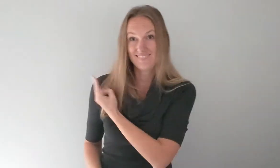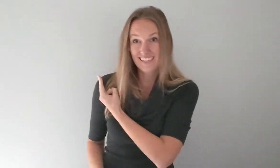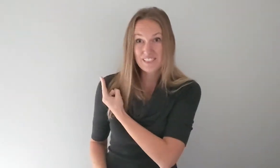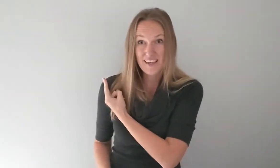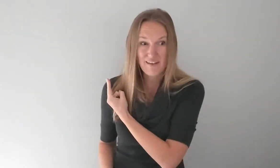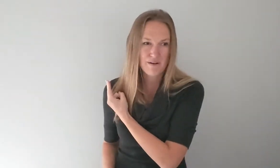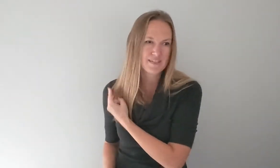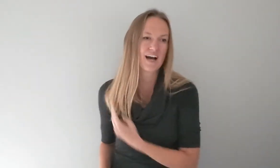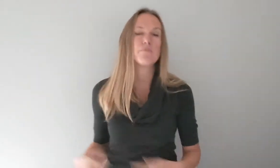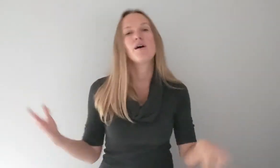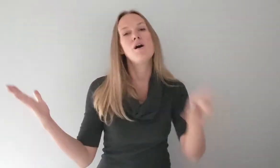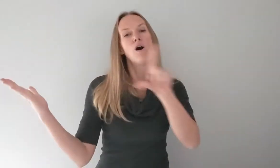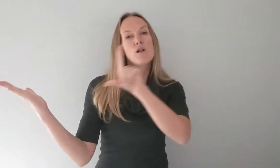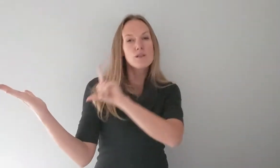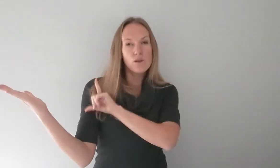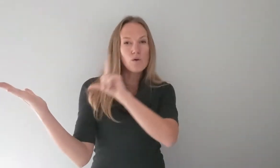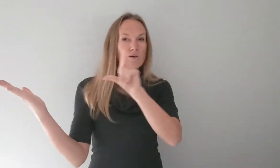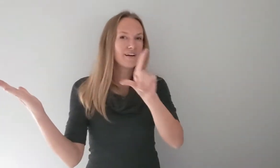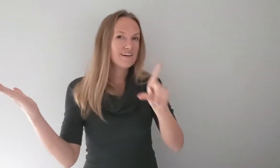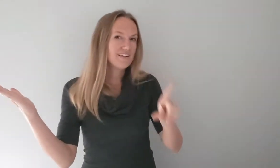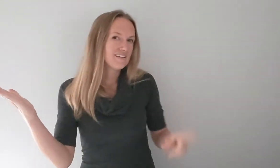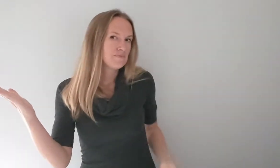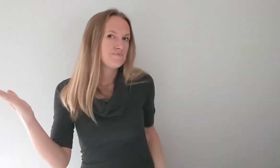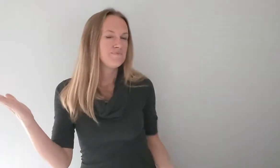Let's try that from the top. Lord,